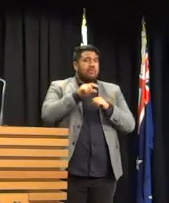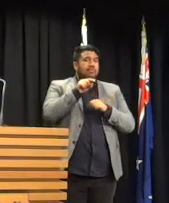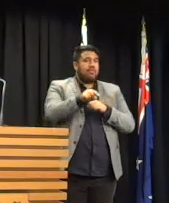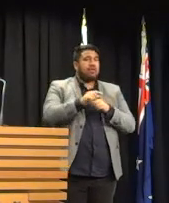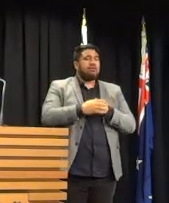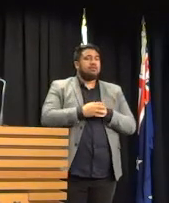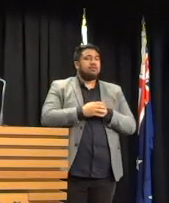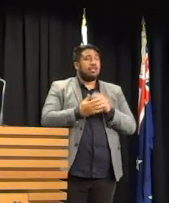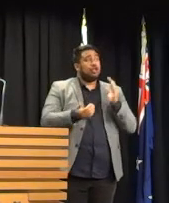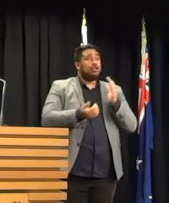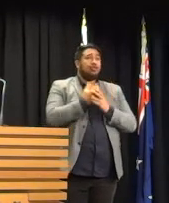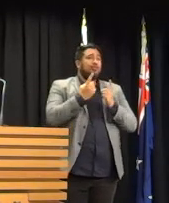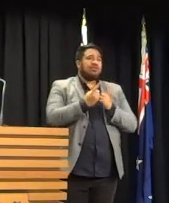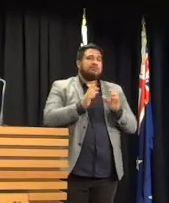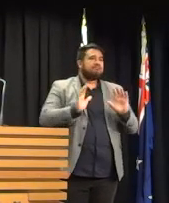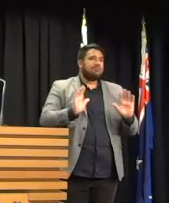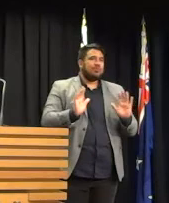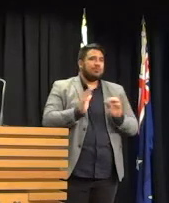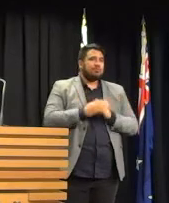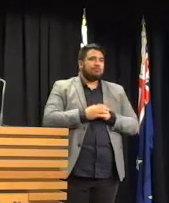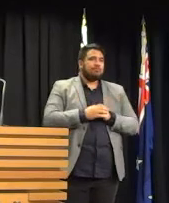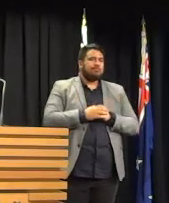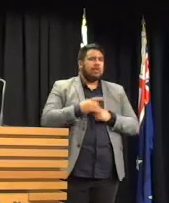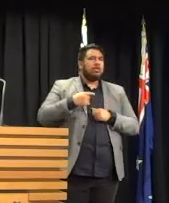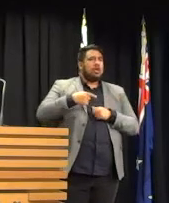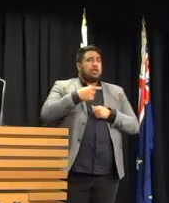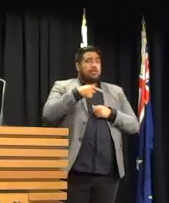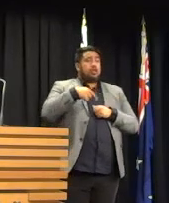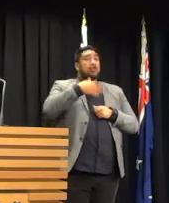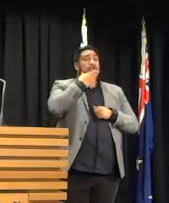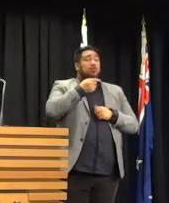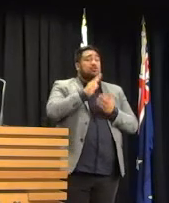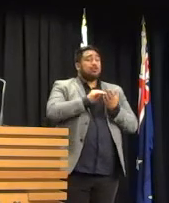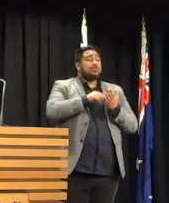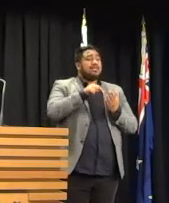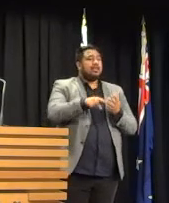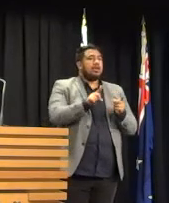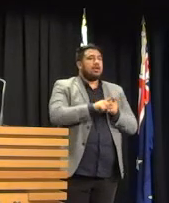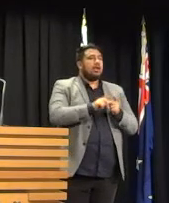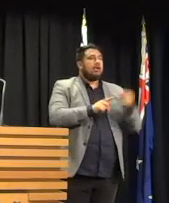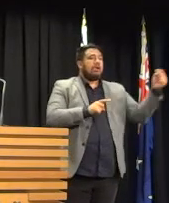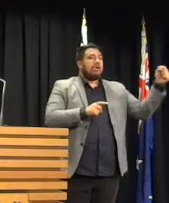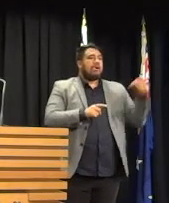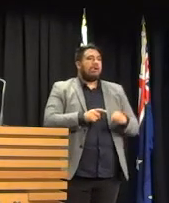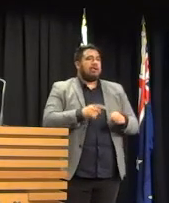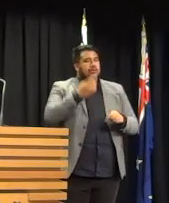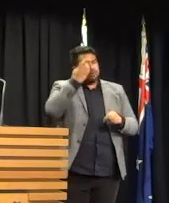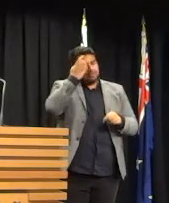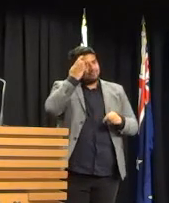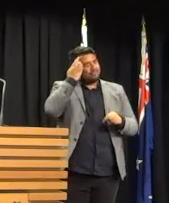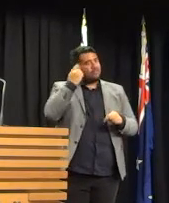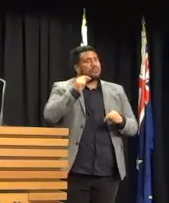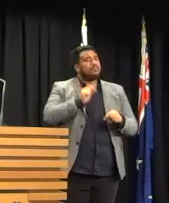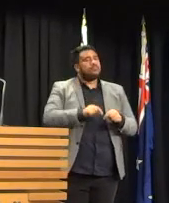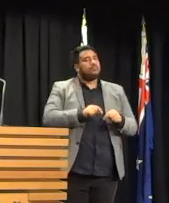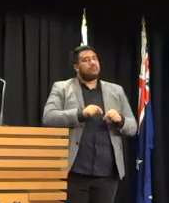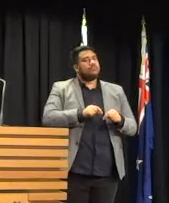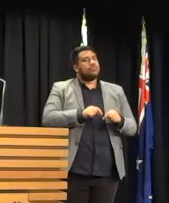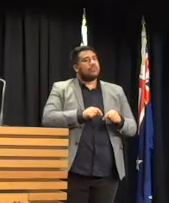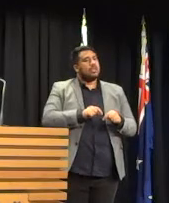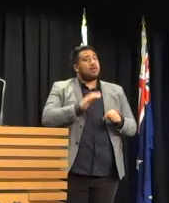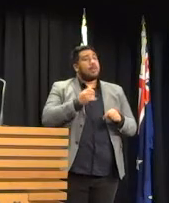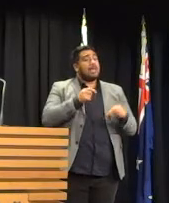is not new. The fact that we have been used as a destination, in some cases that may not have been the